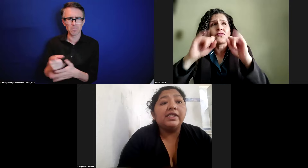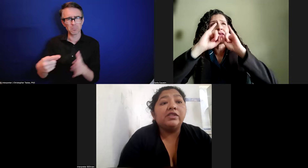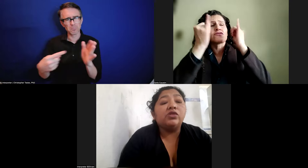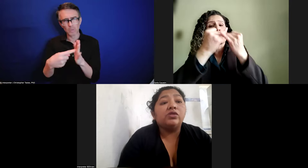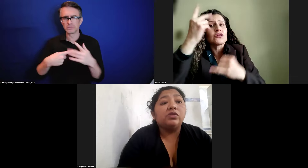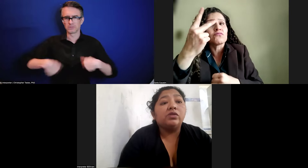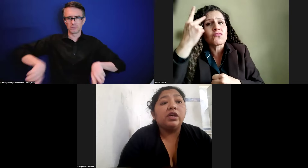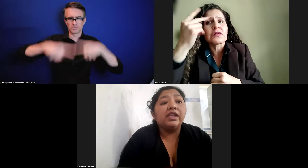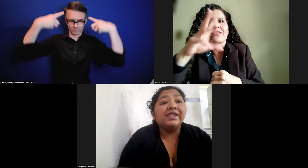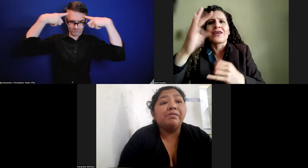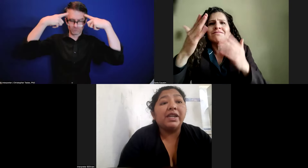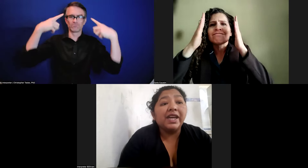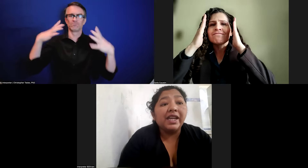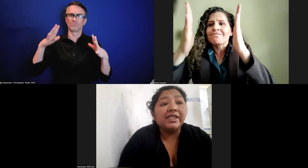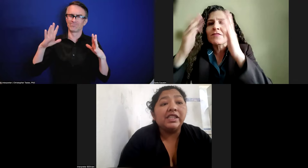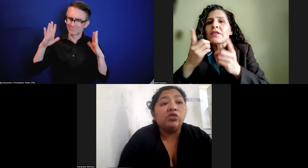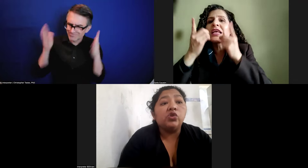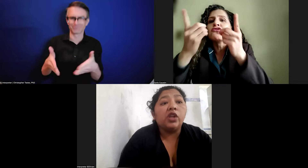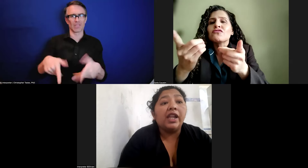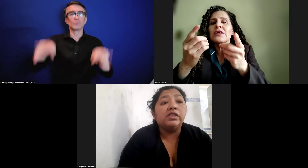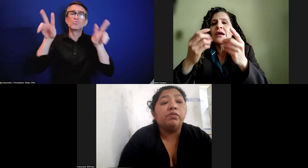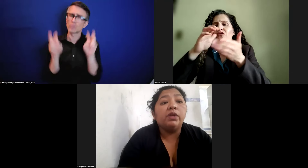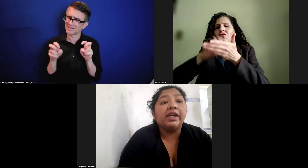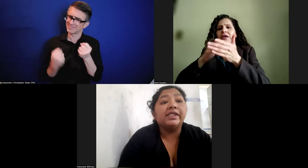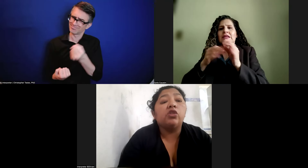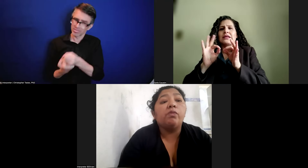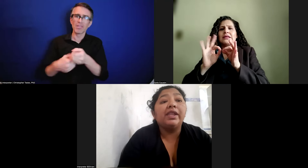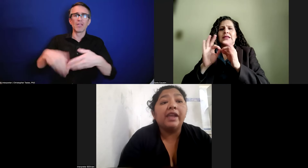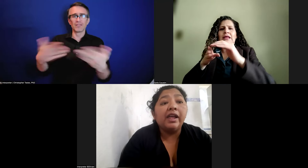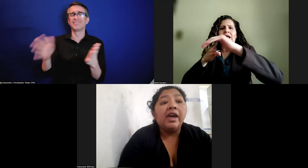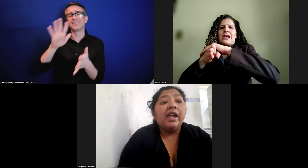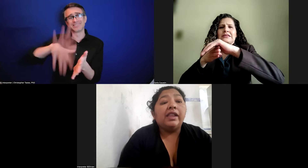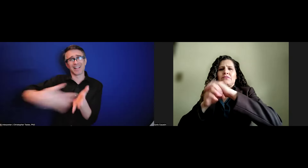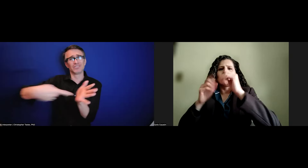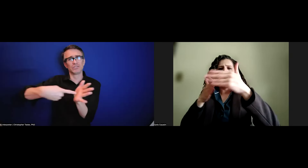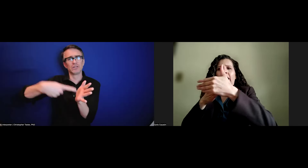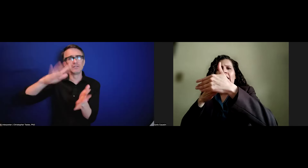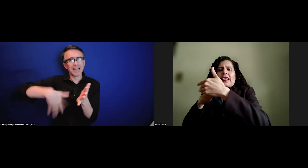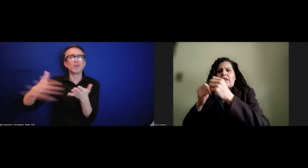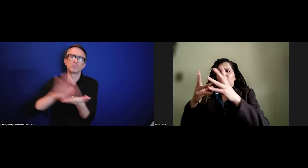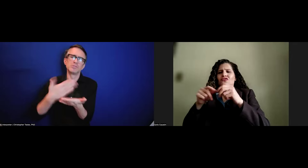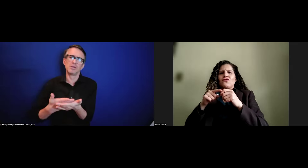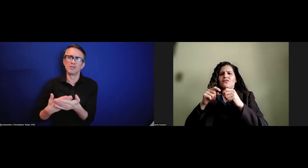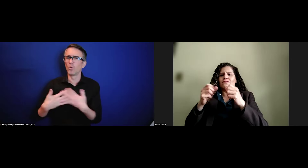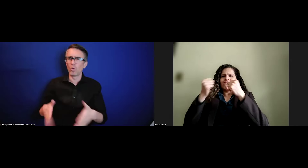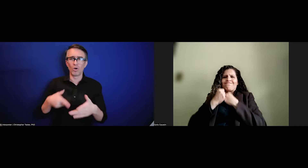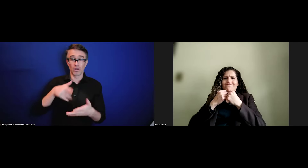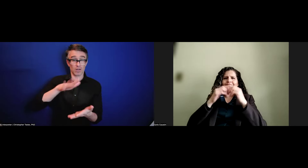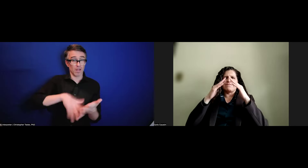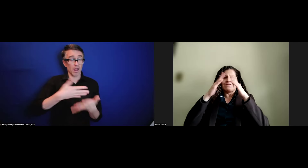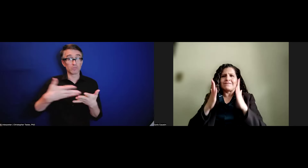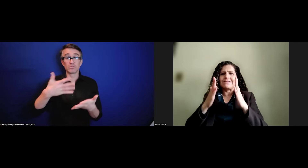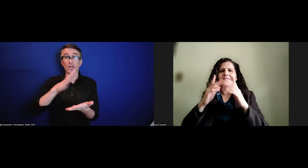sufrir de estas barreras institucionales y públicas que no brindan la atención adecuada o cuando ellas